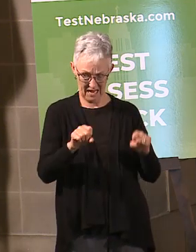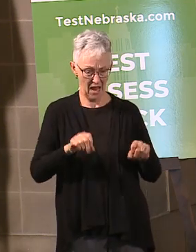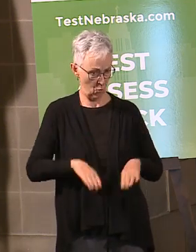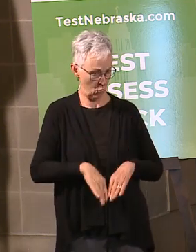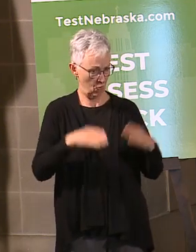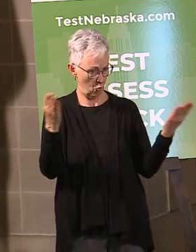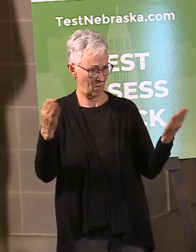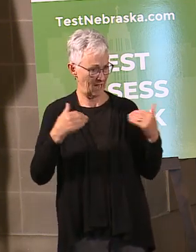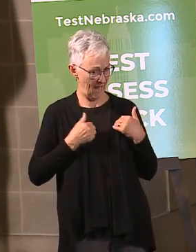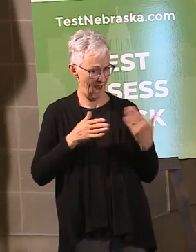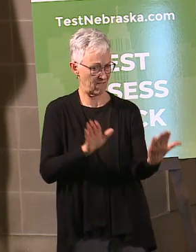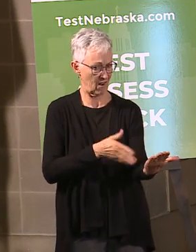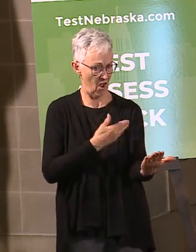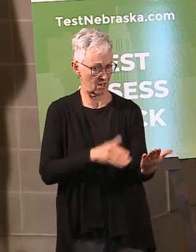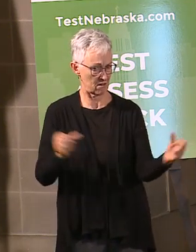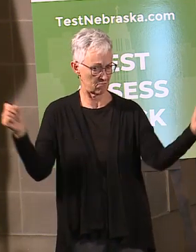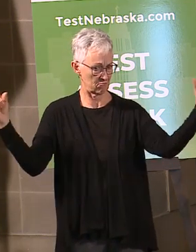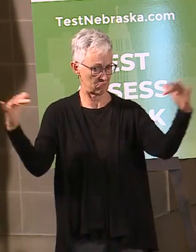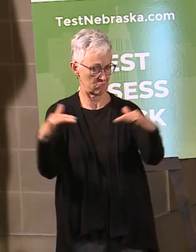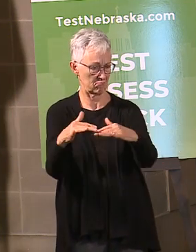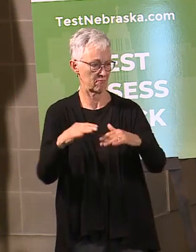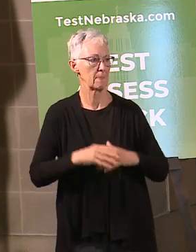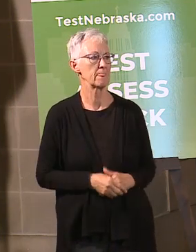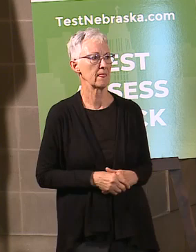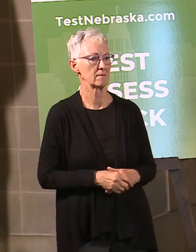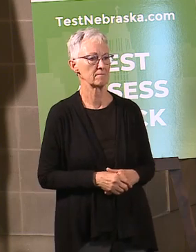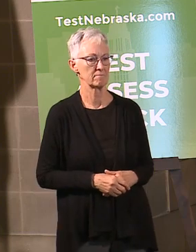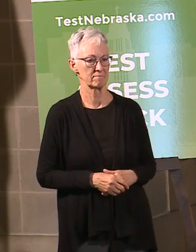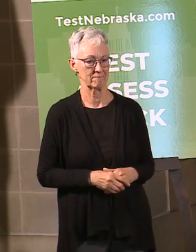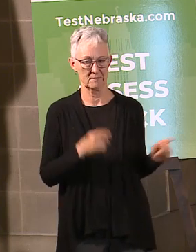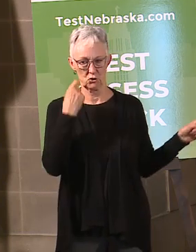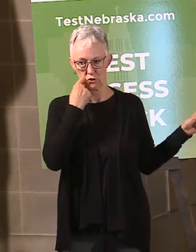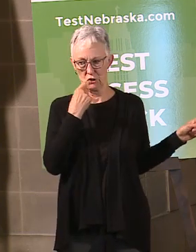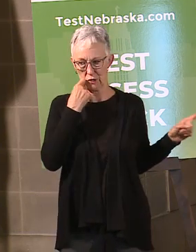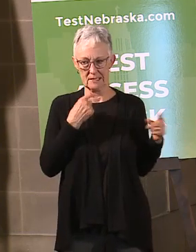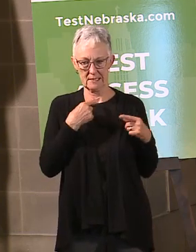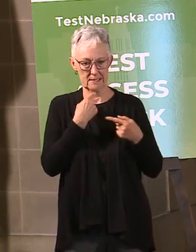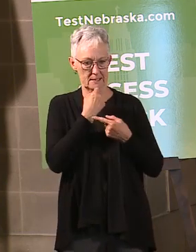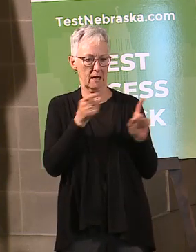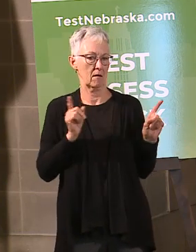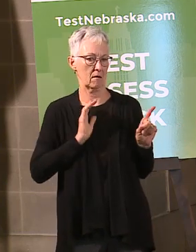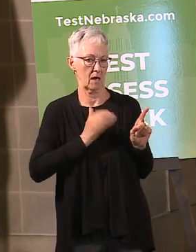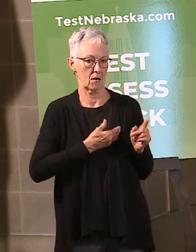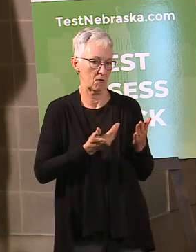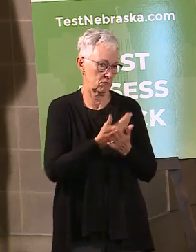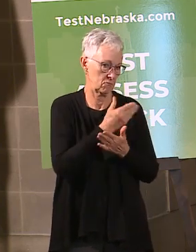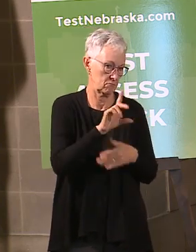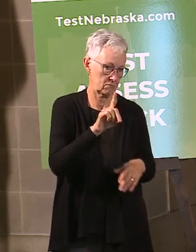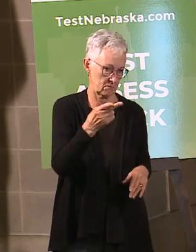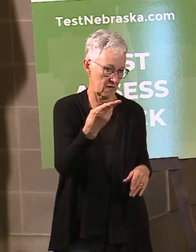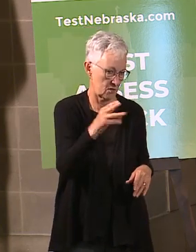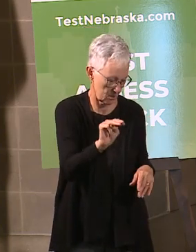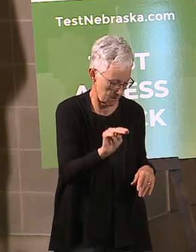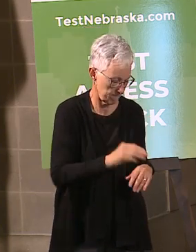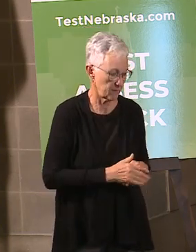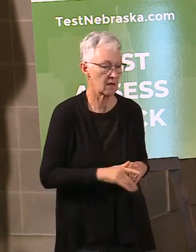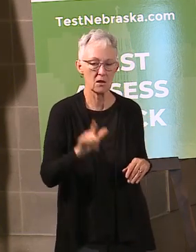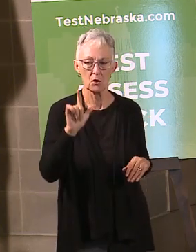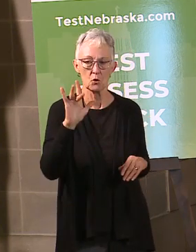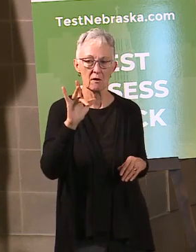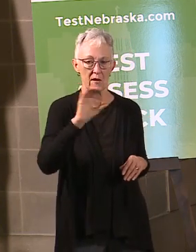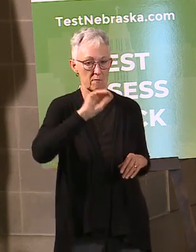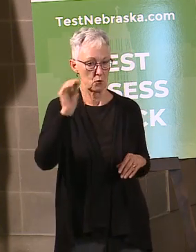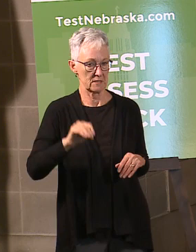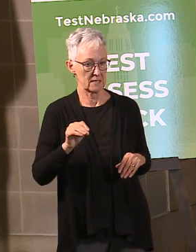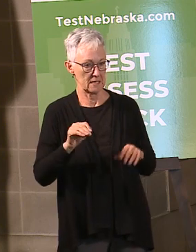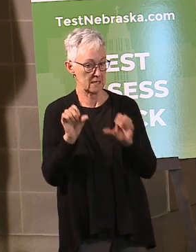I think we just put out the DHM. Obviously, you didn't know about that ahead of time. But following the DHM with regard to those concert venues, 25% of their